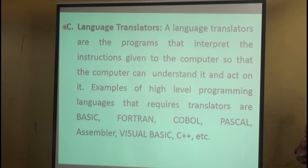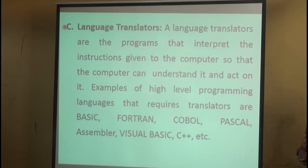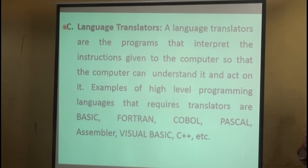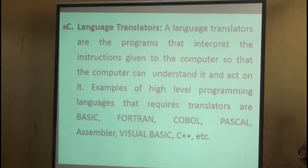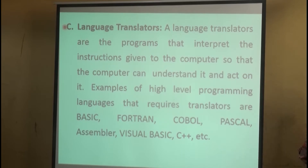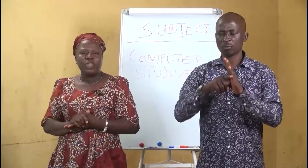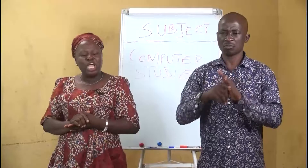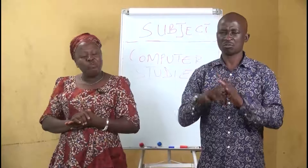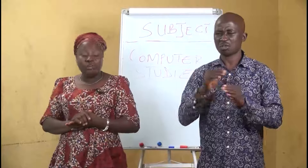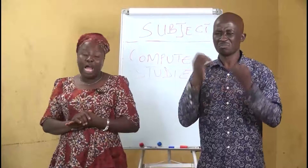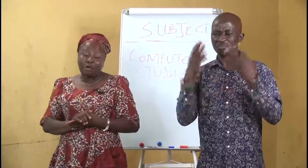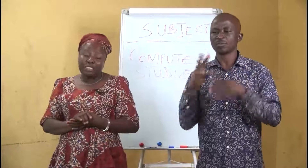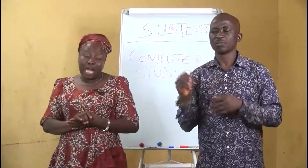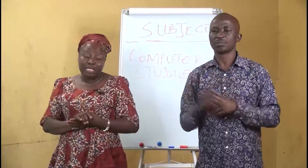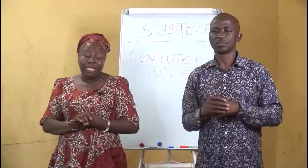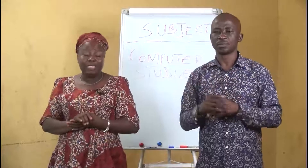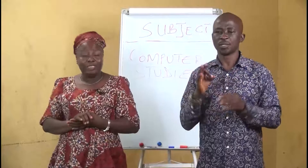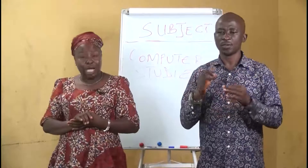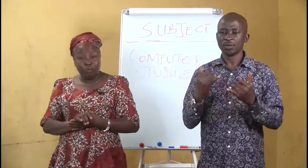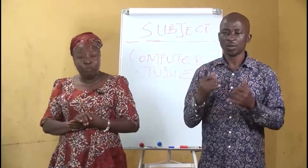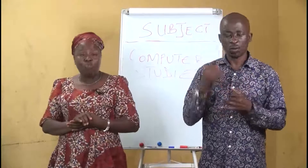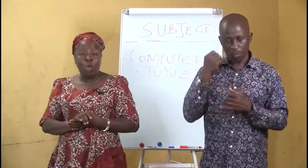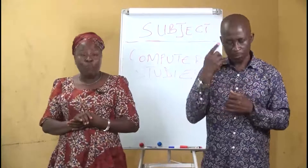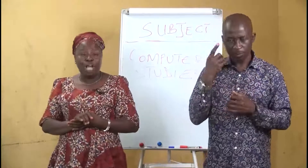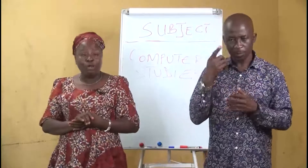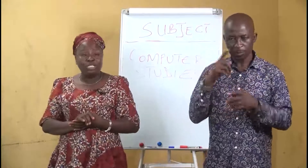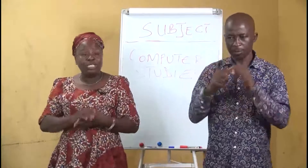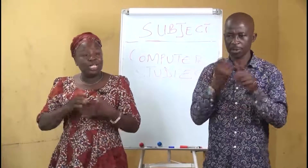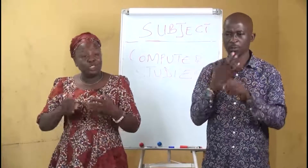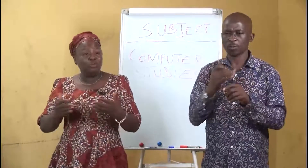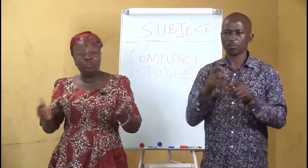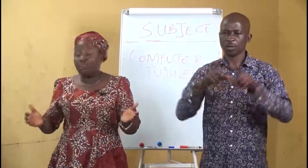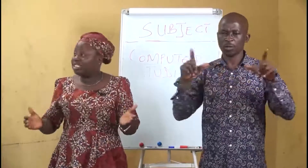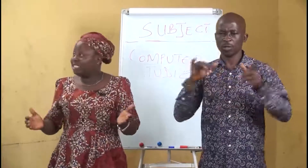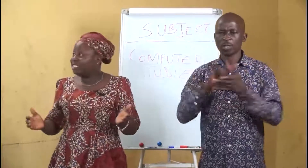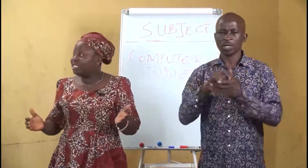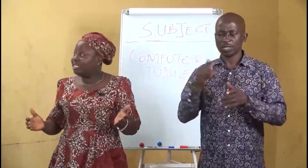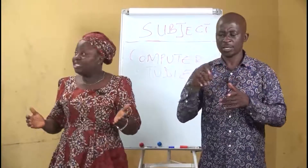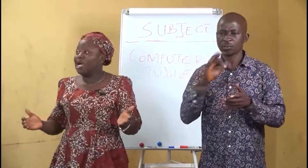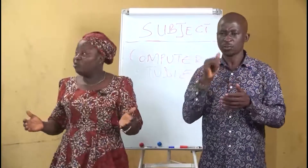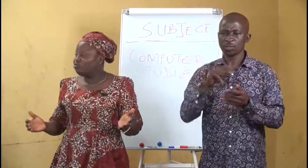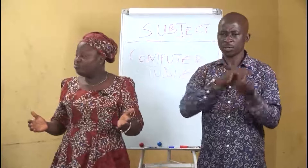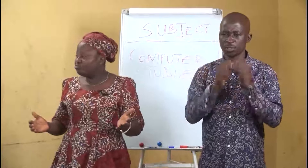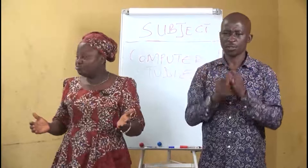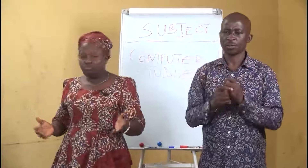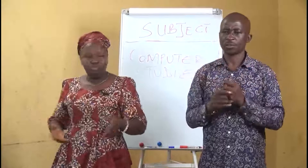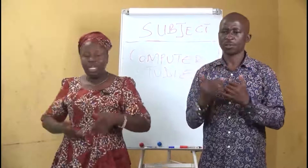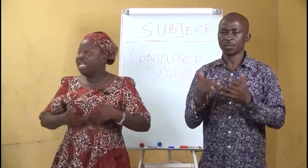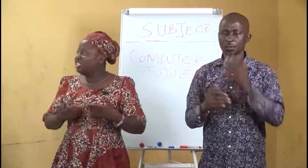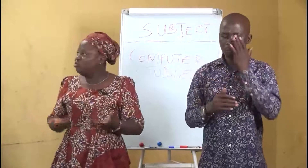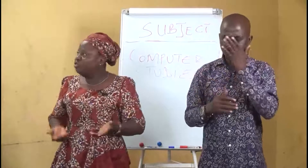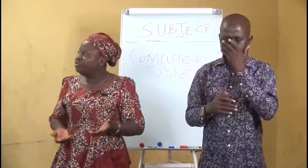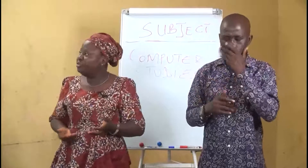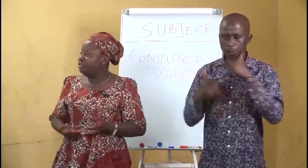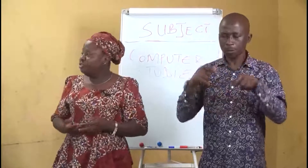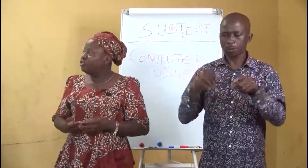etc. If you now understand the type of languages that needs to be converted, now